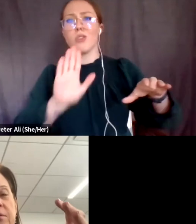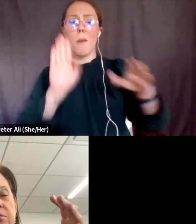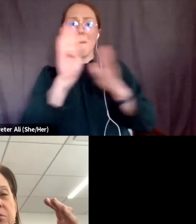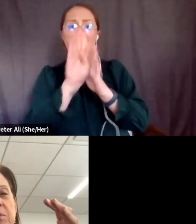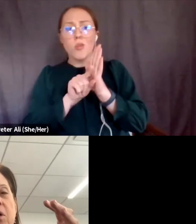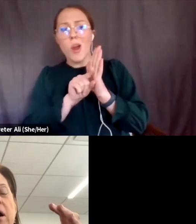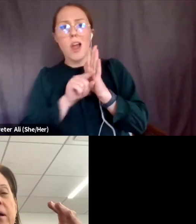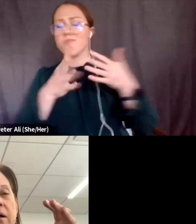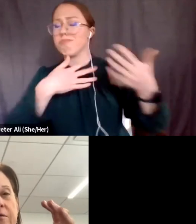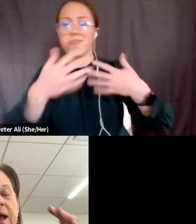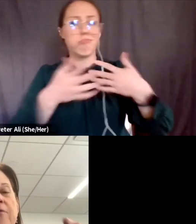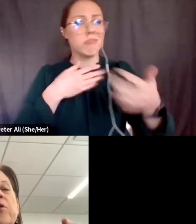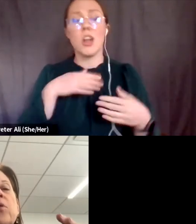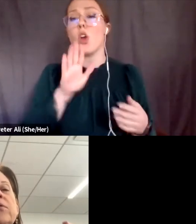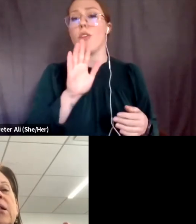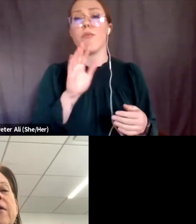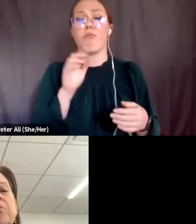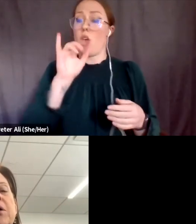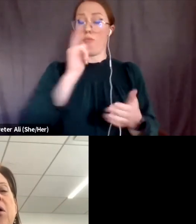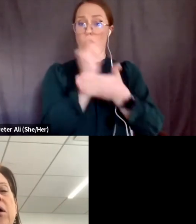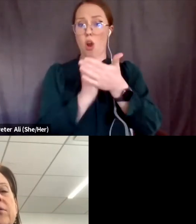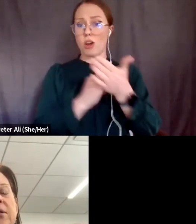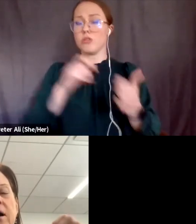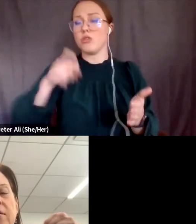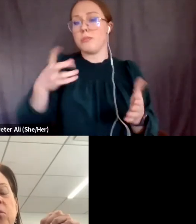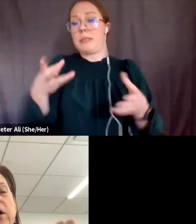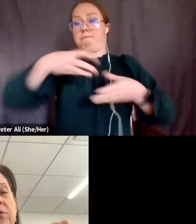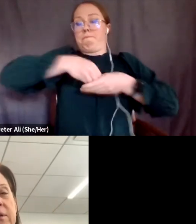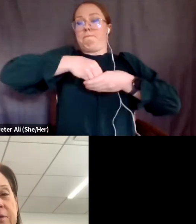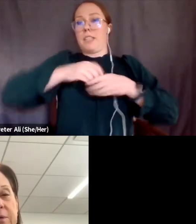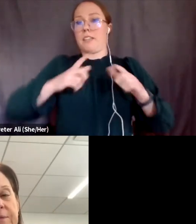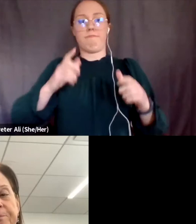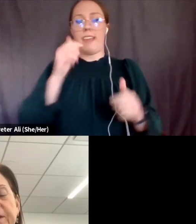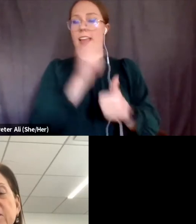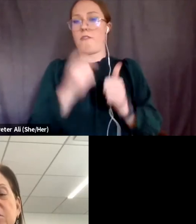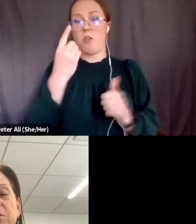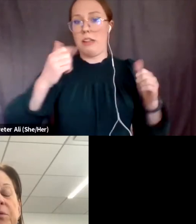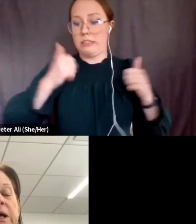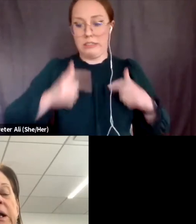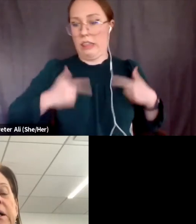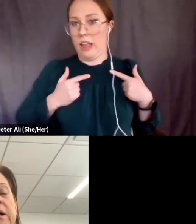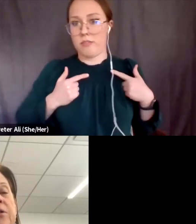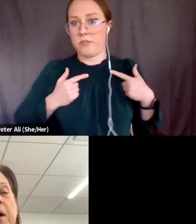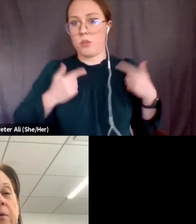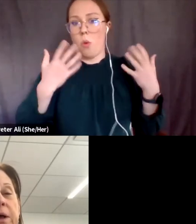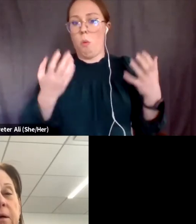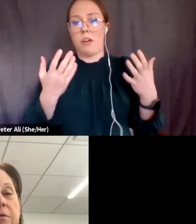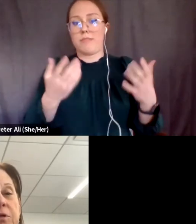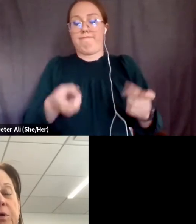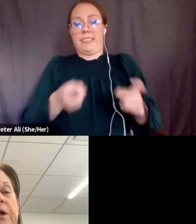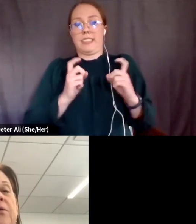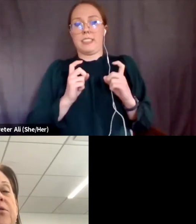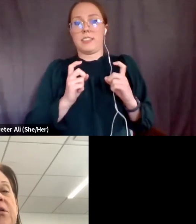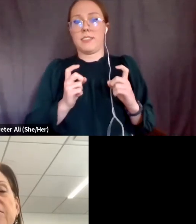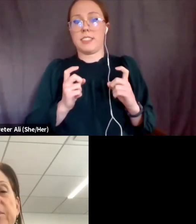arts should be part of everyone's life because of what it delivers, including inspiring love